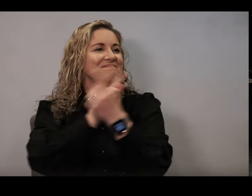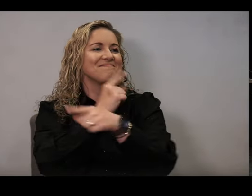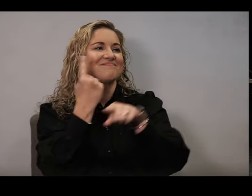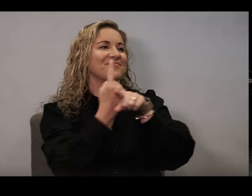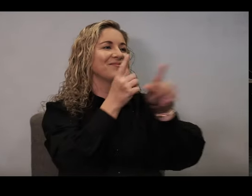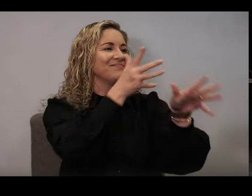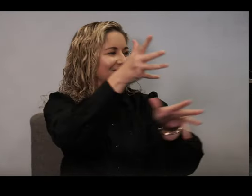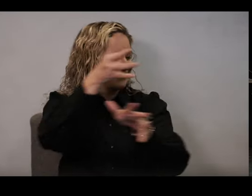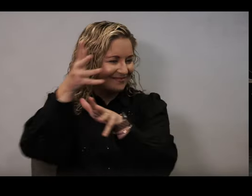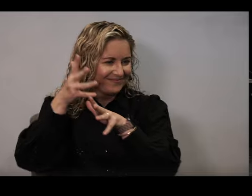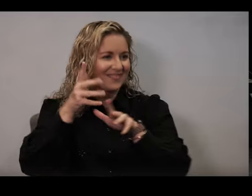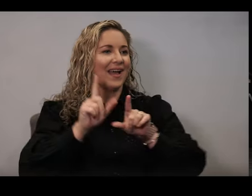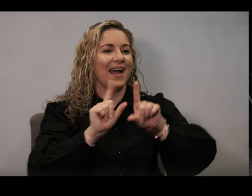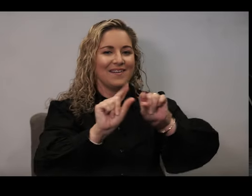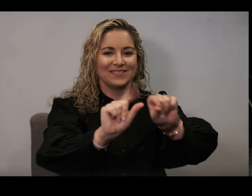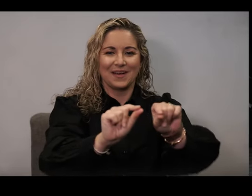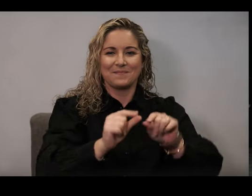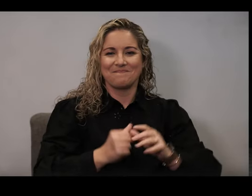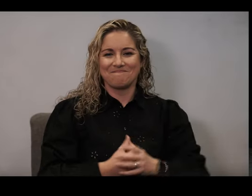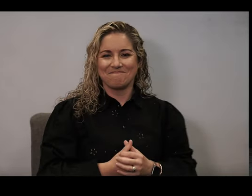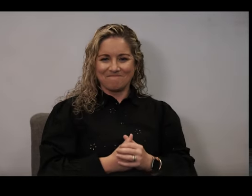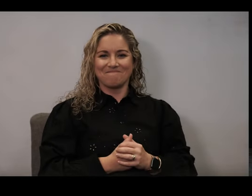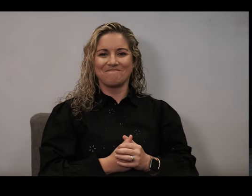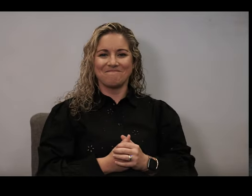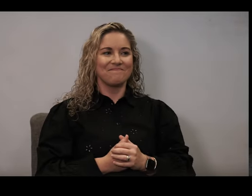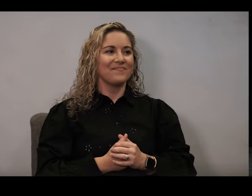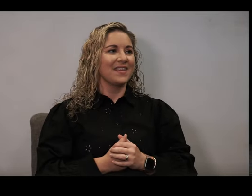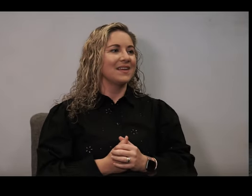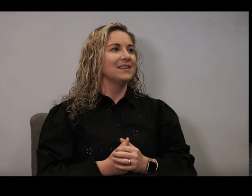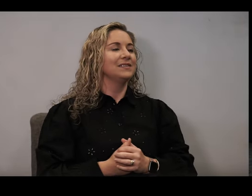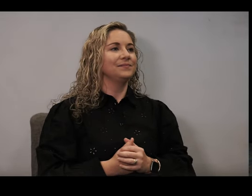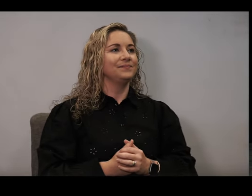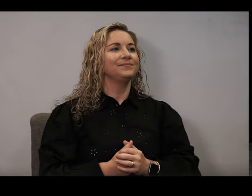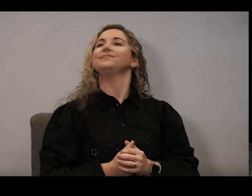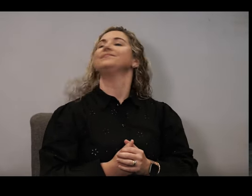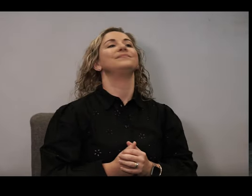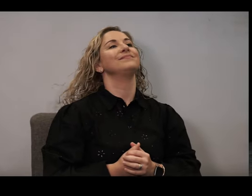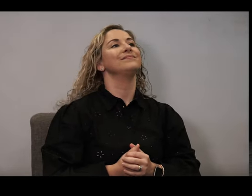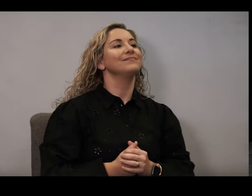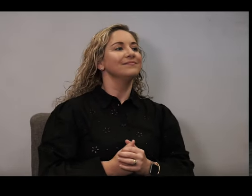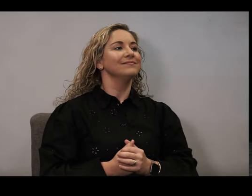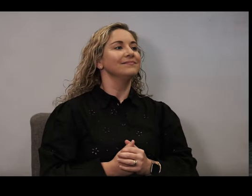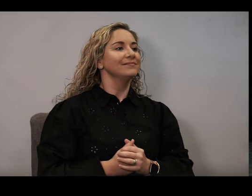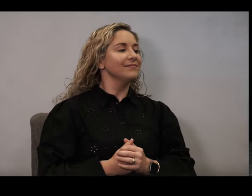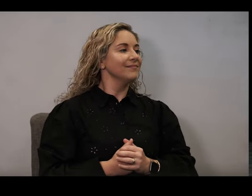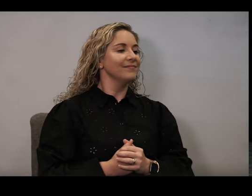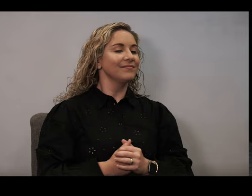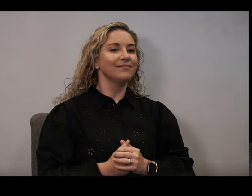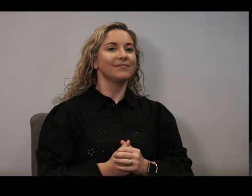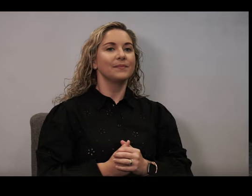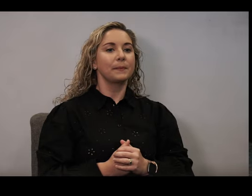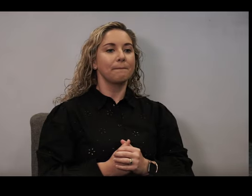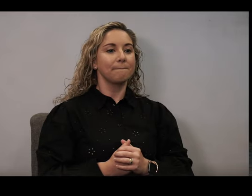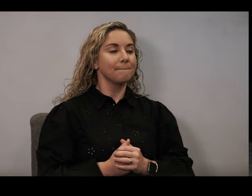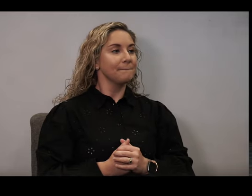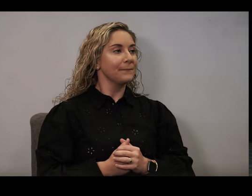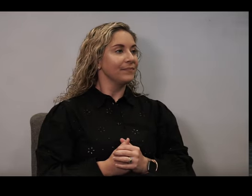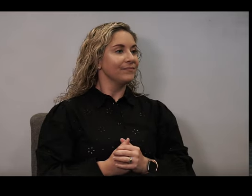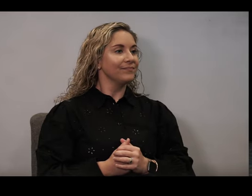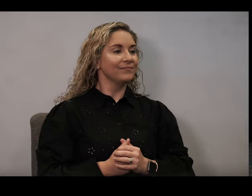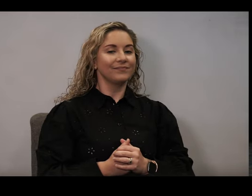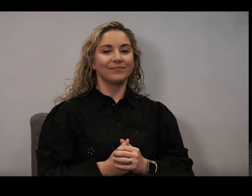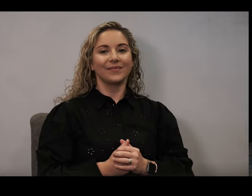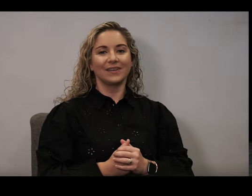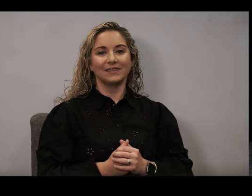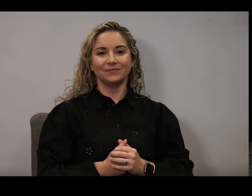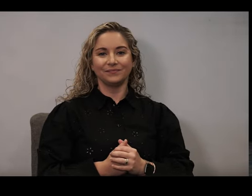No family news this morning. I thought I might add my own family news. If you haven't, first week of October,